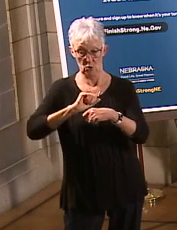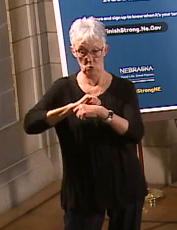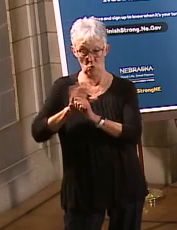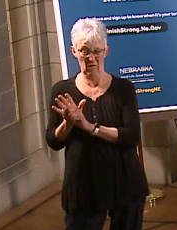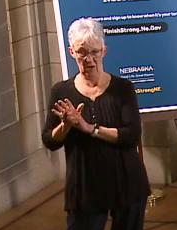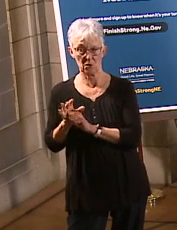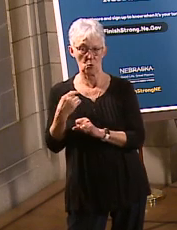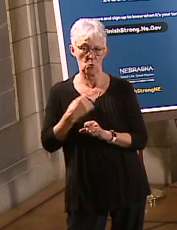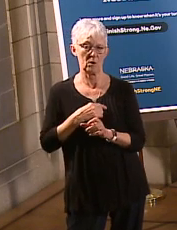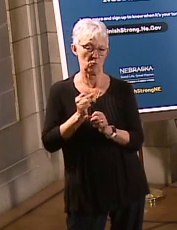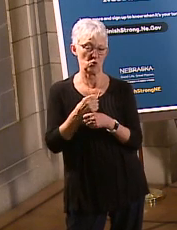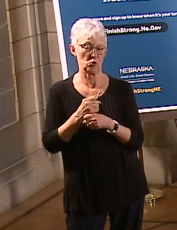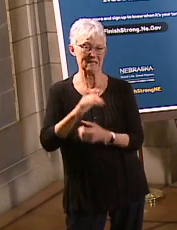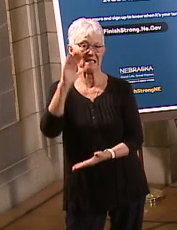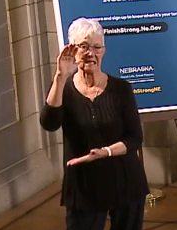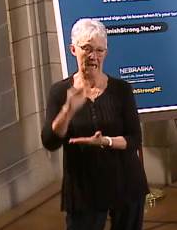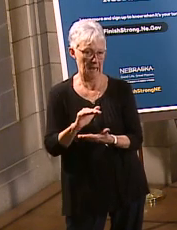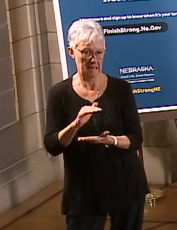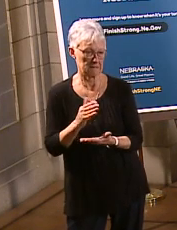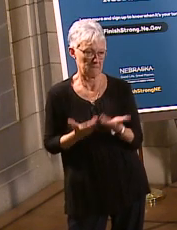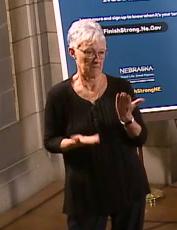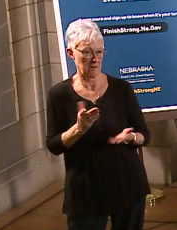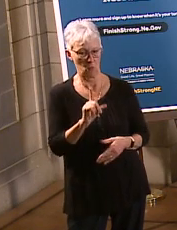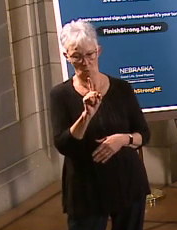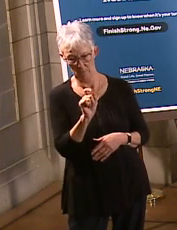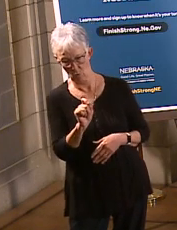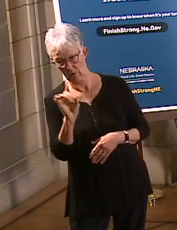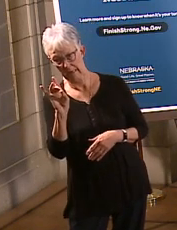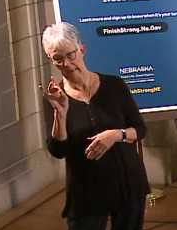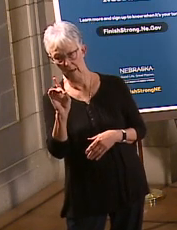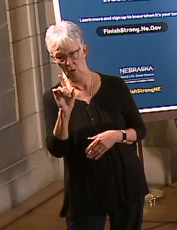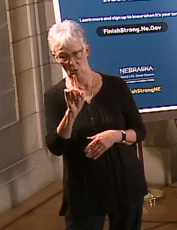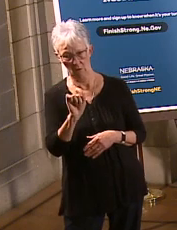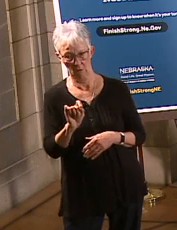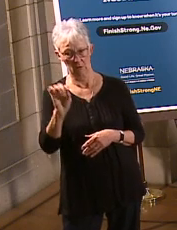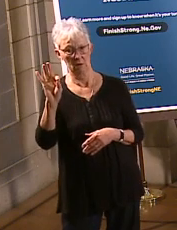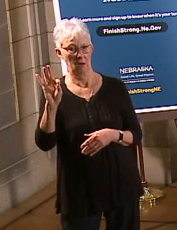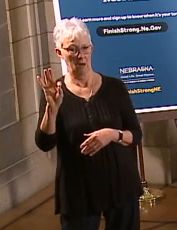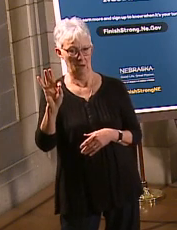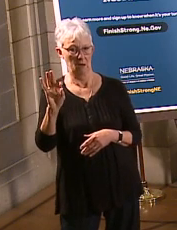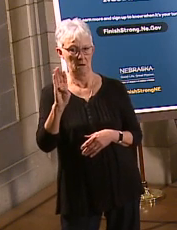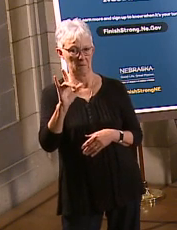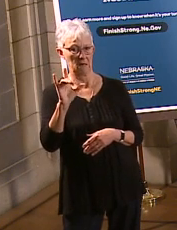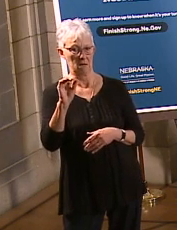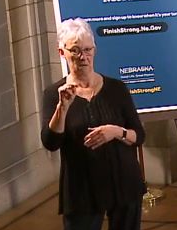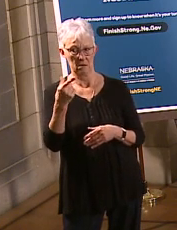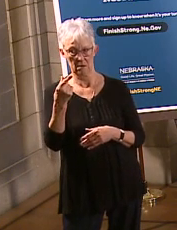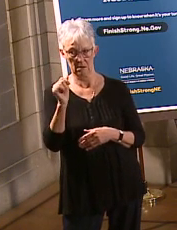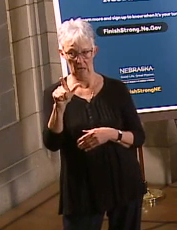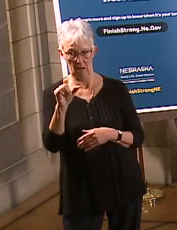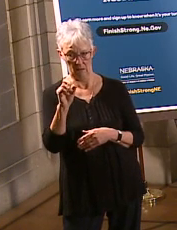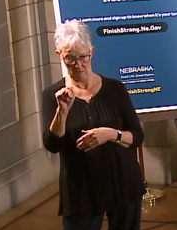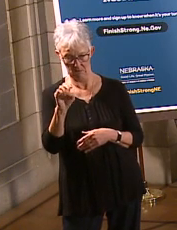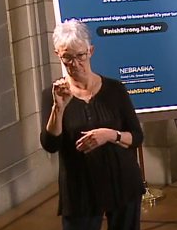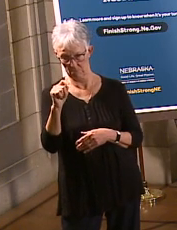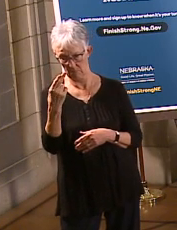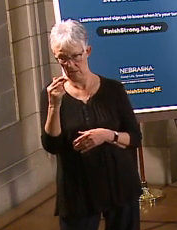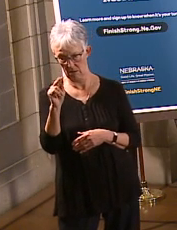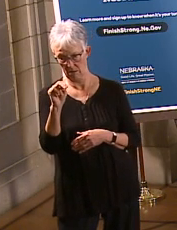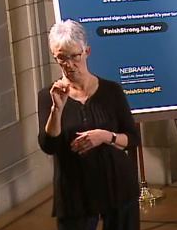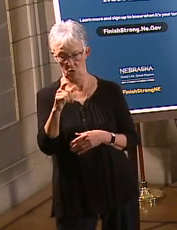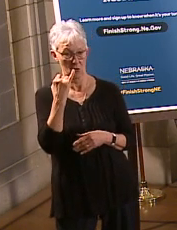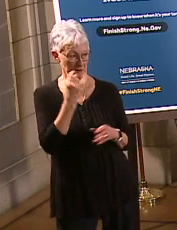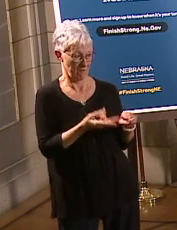was going to come out about 1.8 to 1.9 billion gallons of ethanol. So if we could increase that to E30, you're